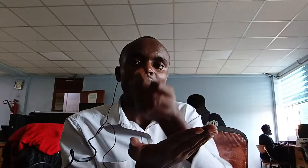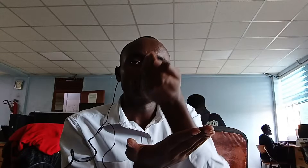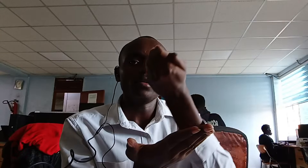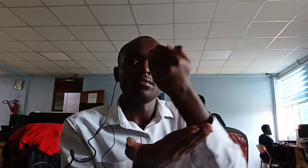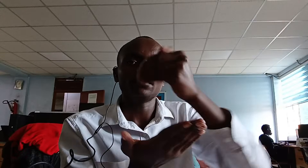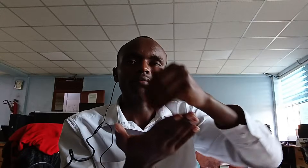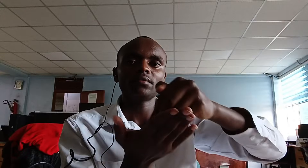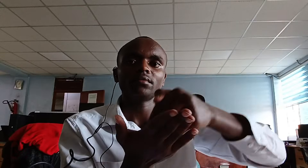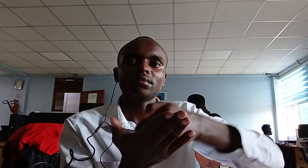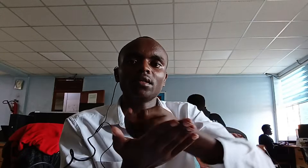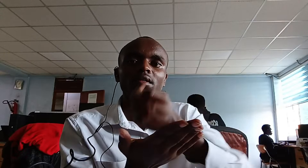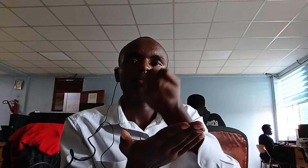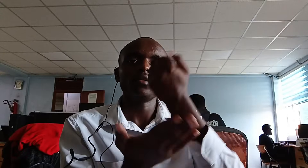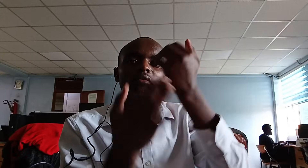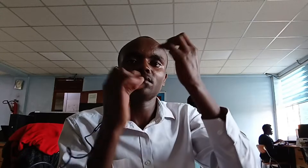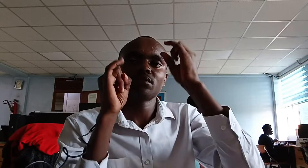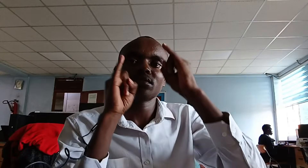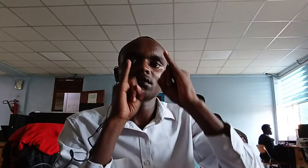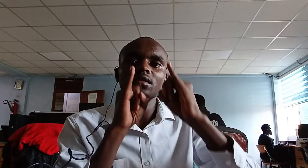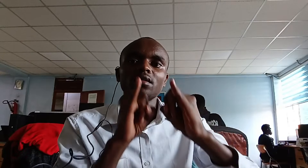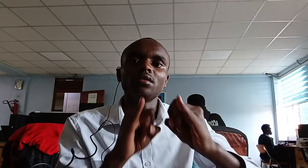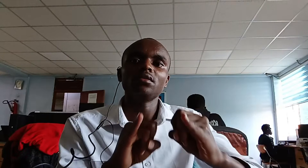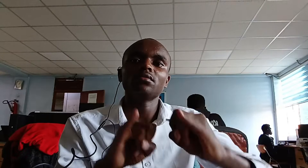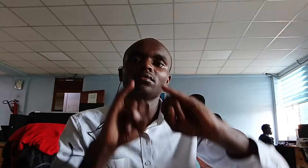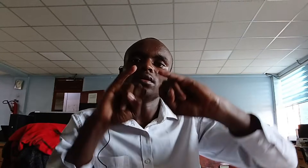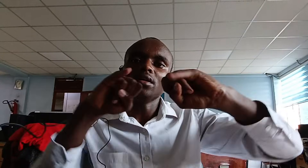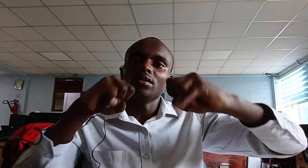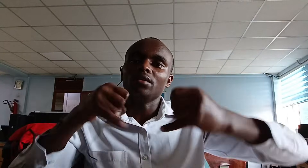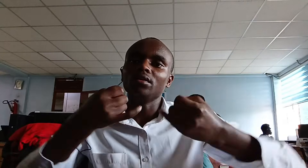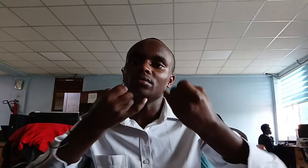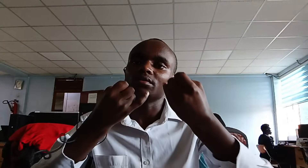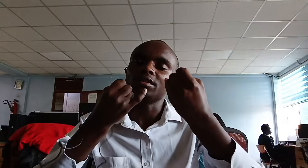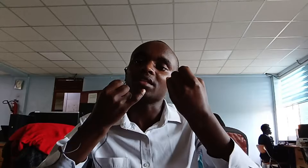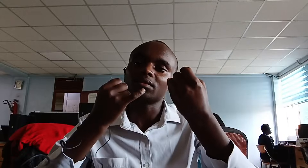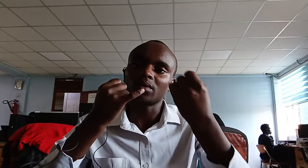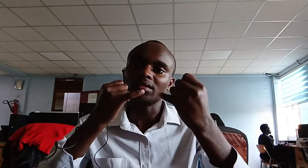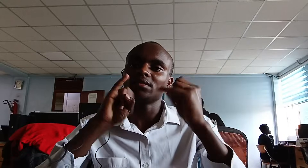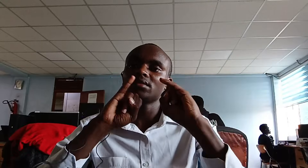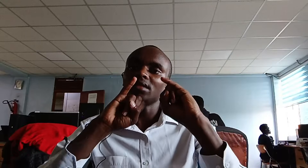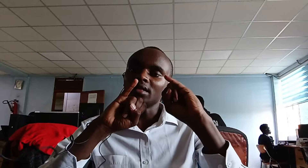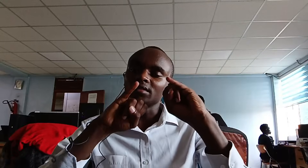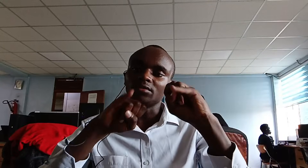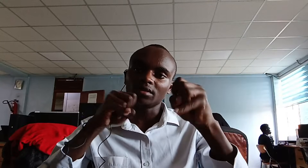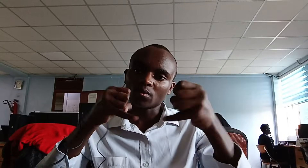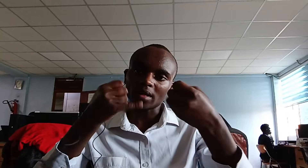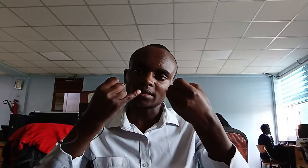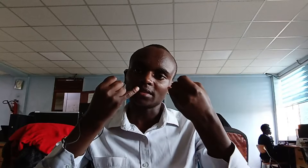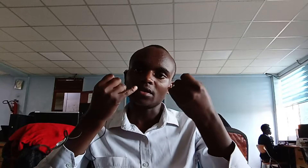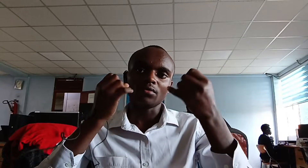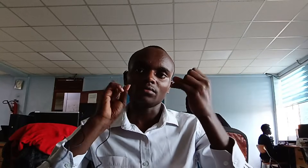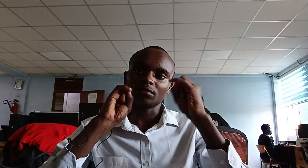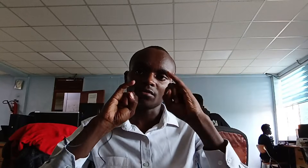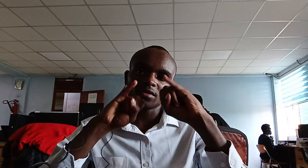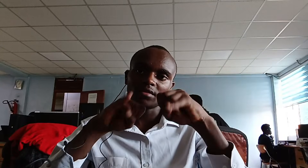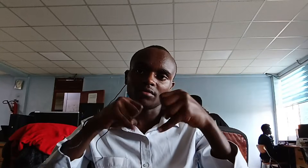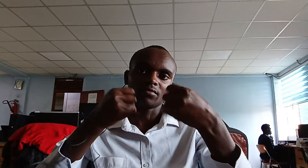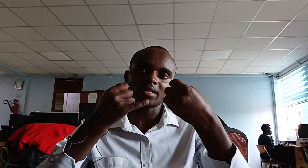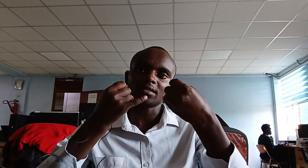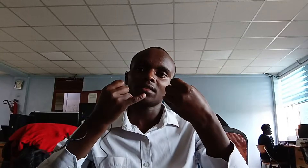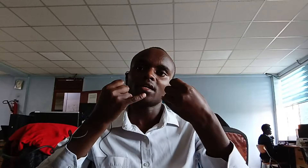new, new, new, new. Just once. Do it once, new. Do this new once. If you